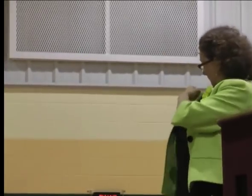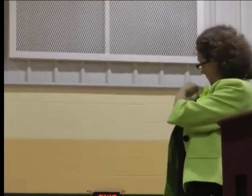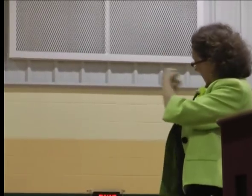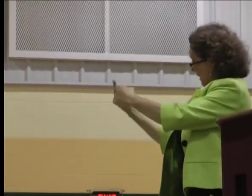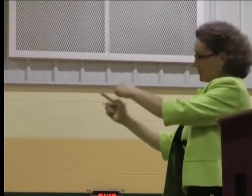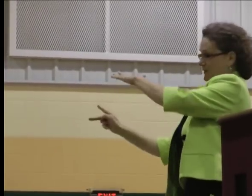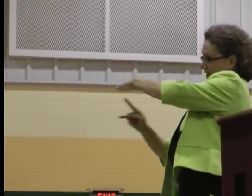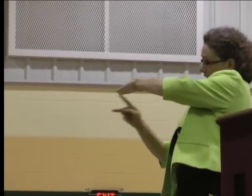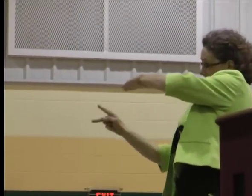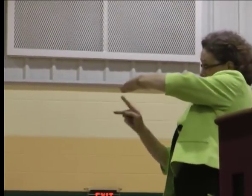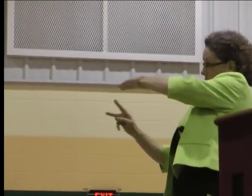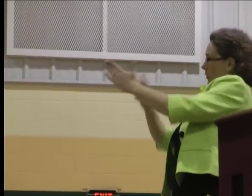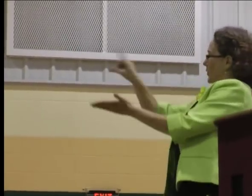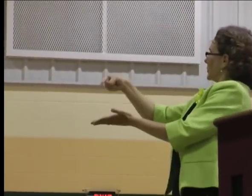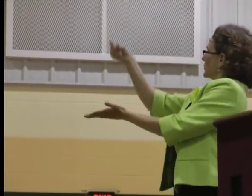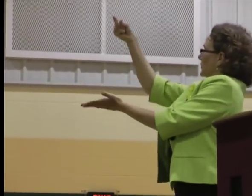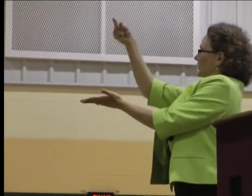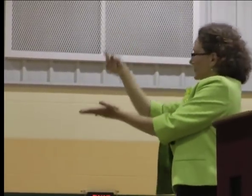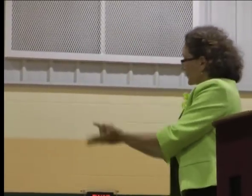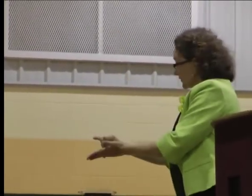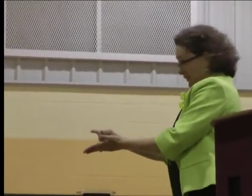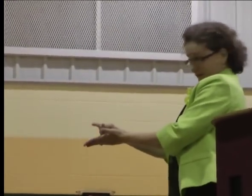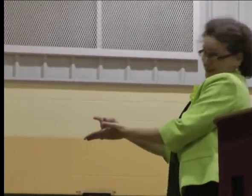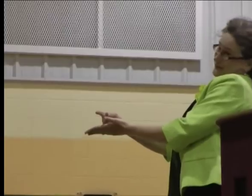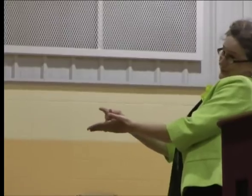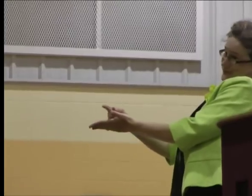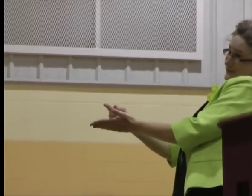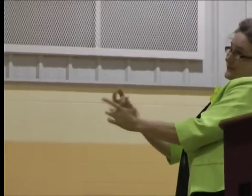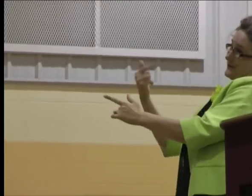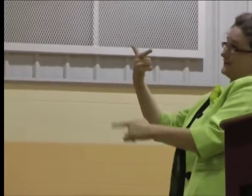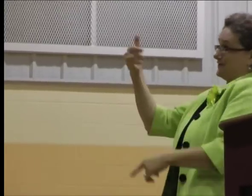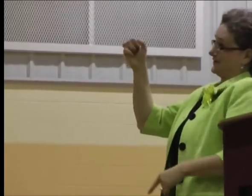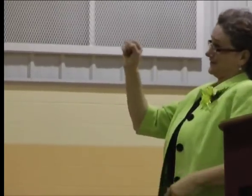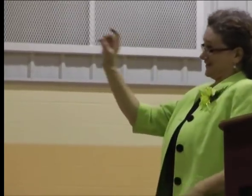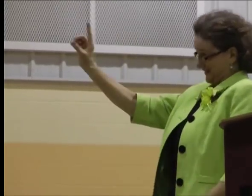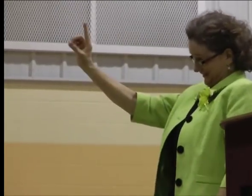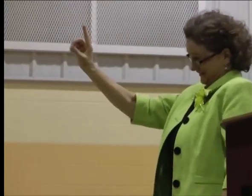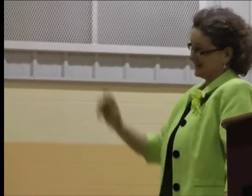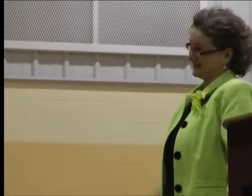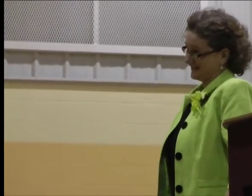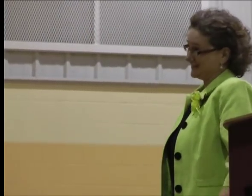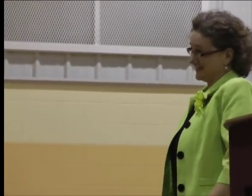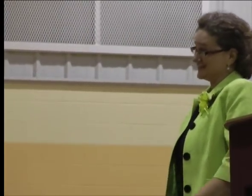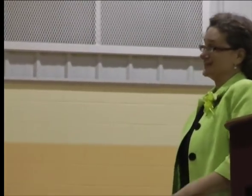We have the first ever kindergarten graduation here at University.